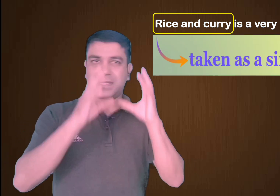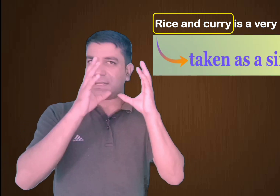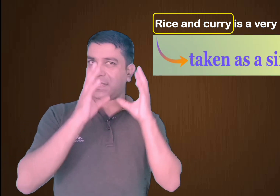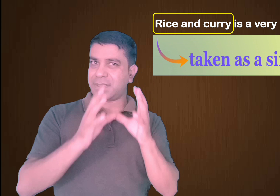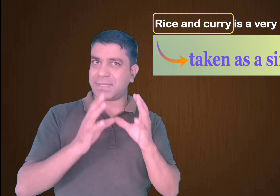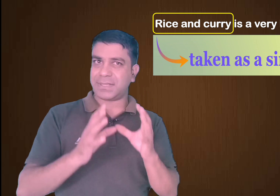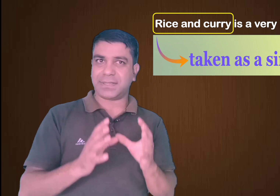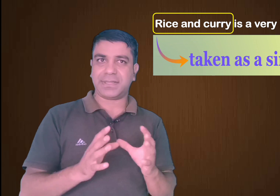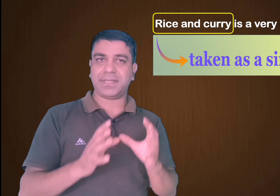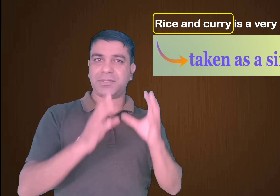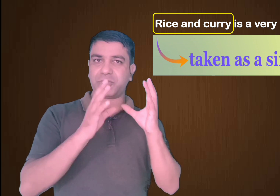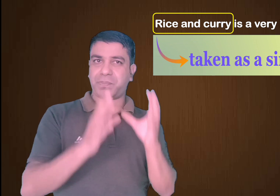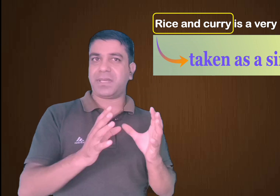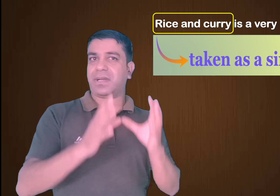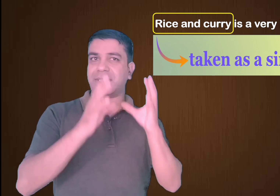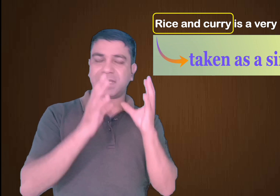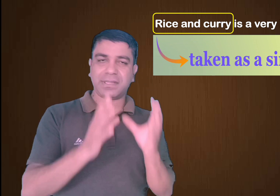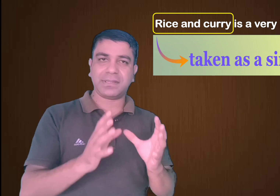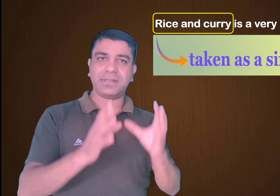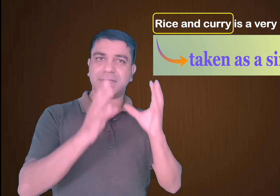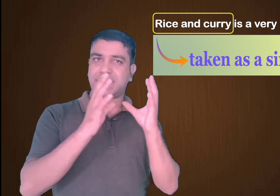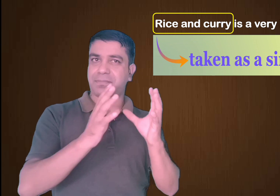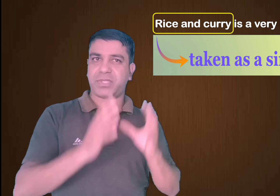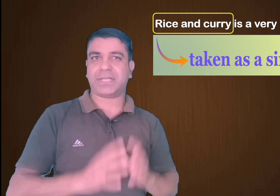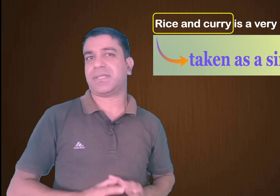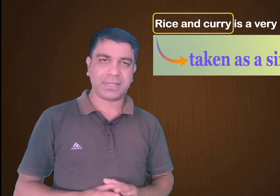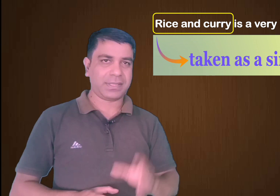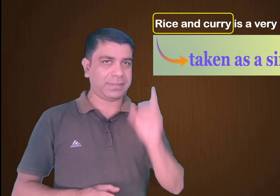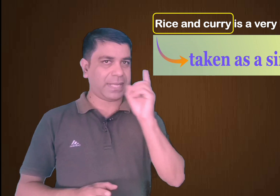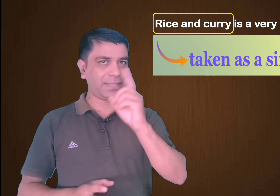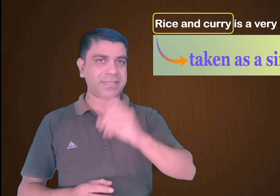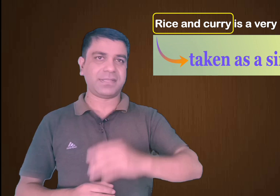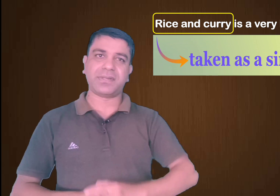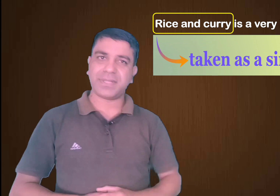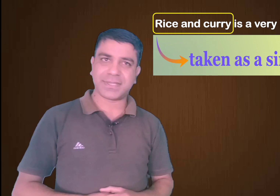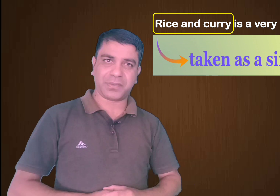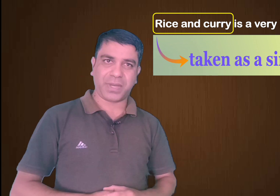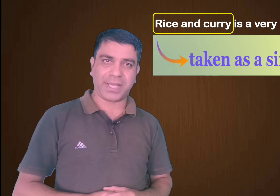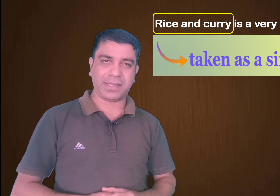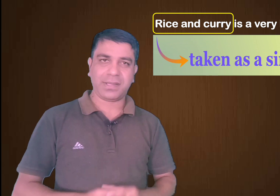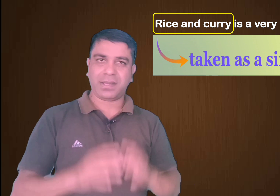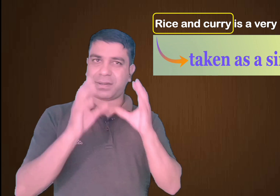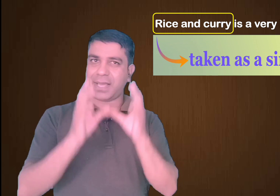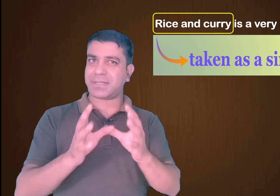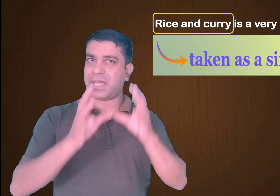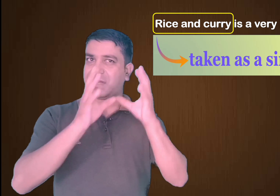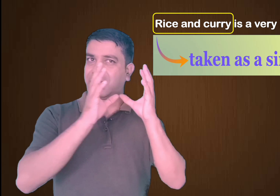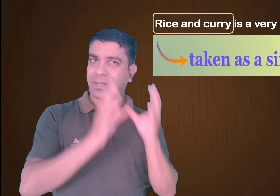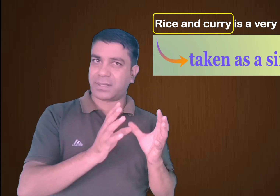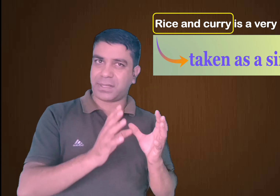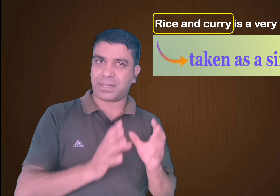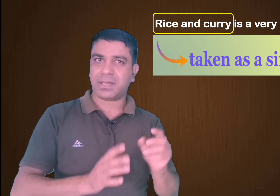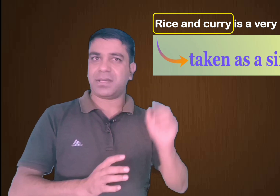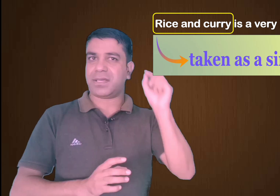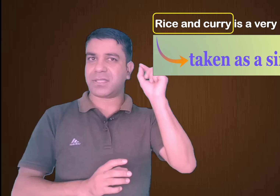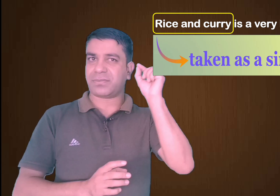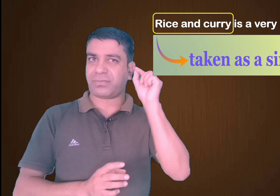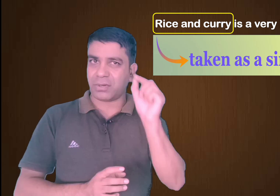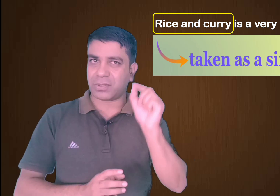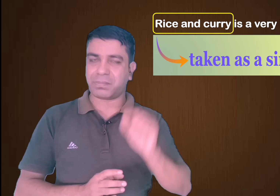is considered to be a single subject. And that is the reason why rice and curry is followed